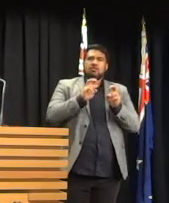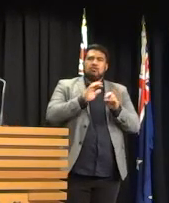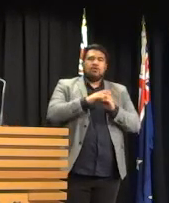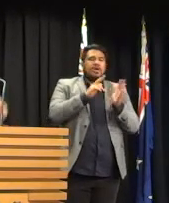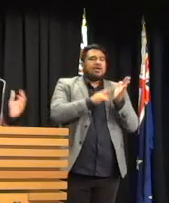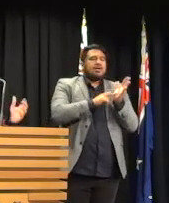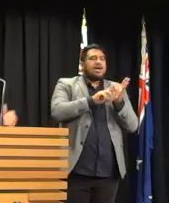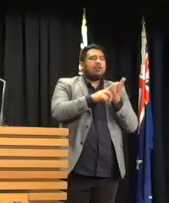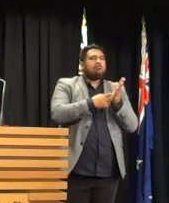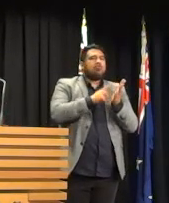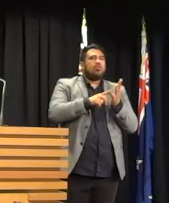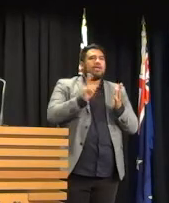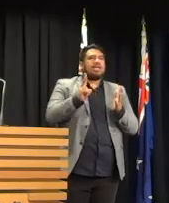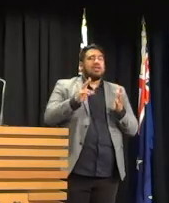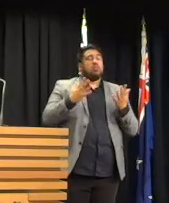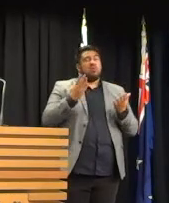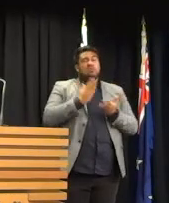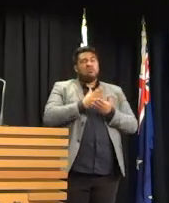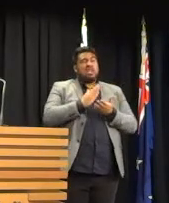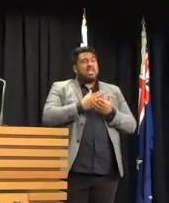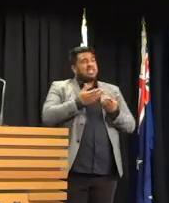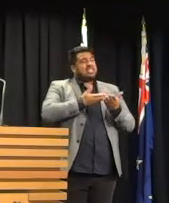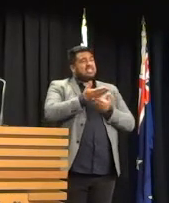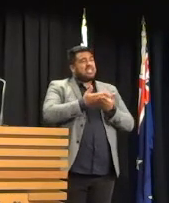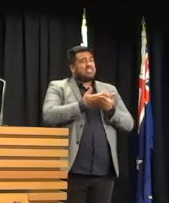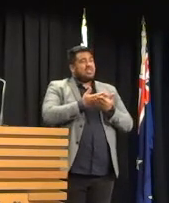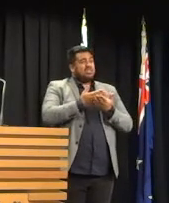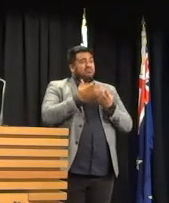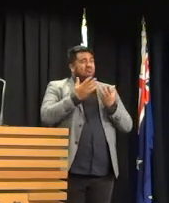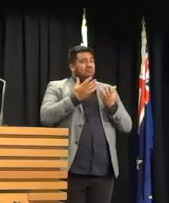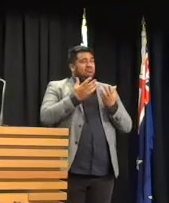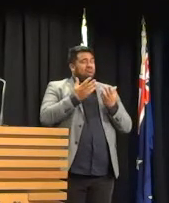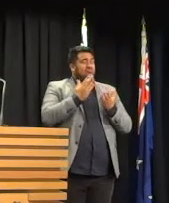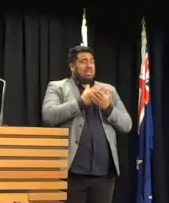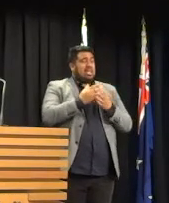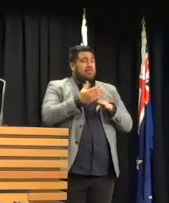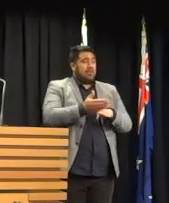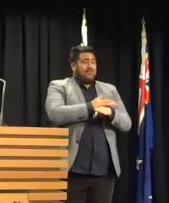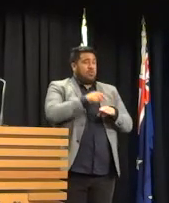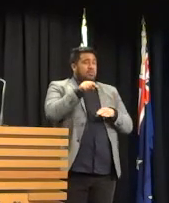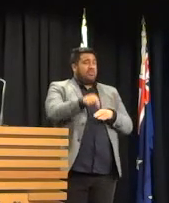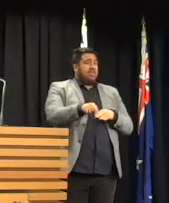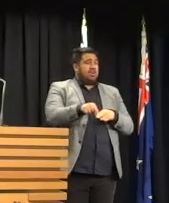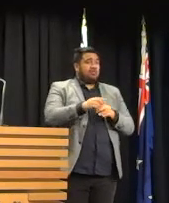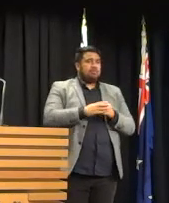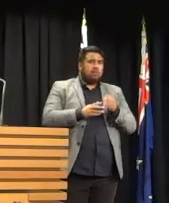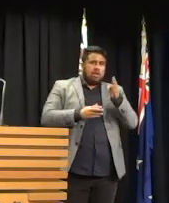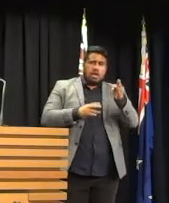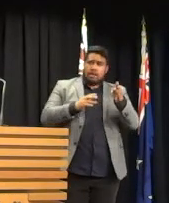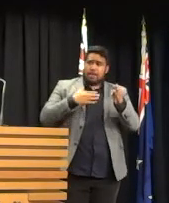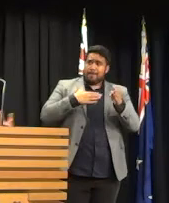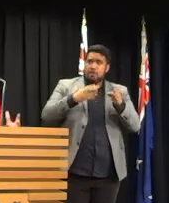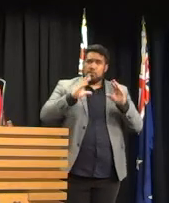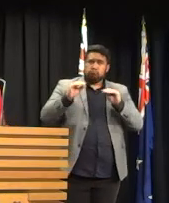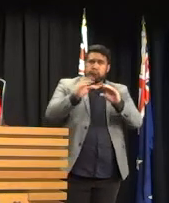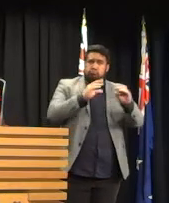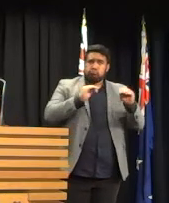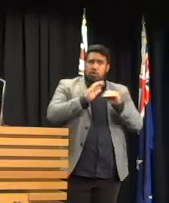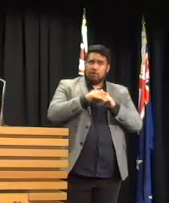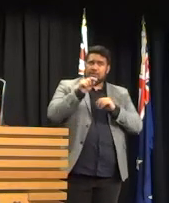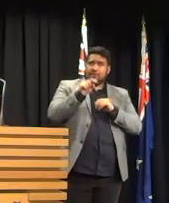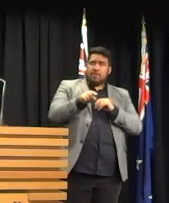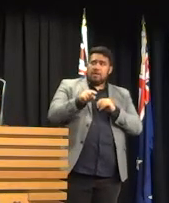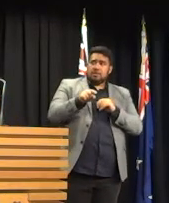issues predate even discussion around Manus or Nauru. Has there been any increase in chatter? Not that